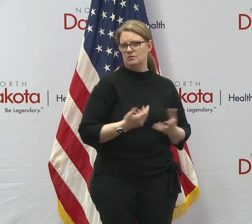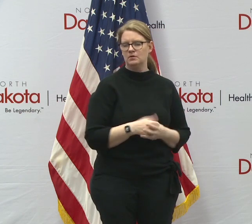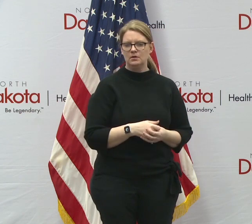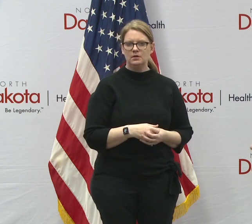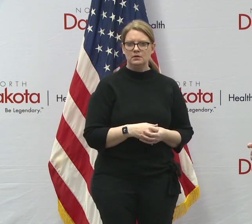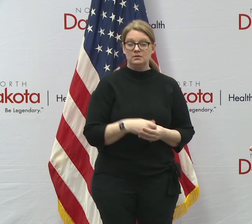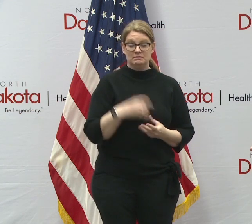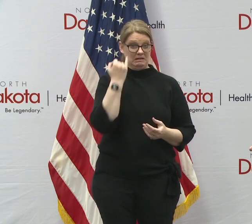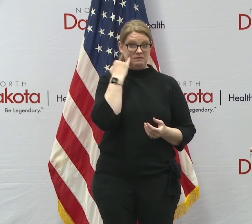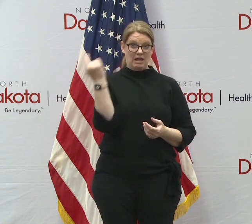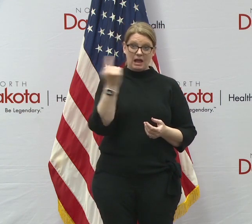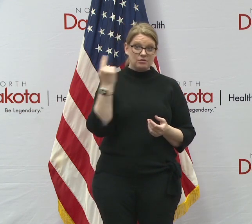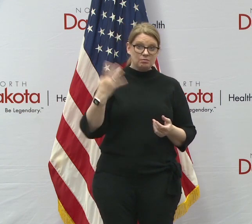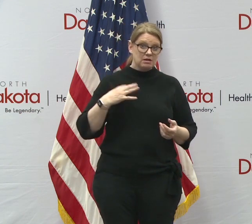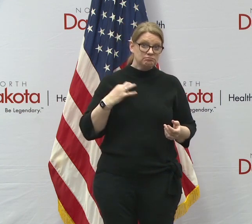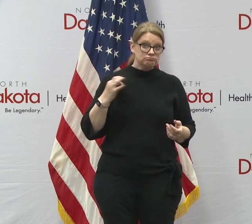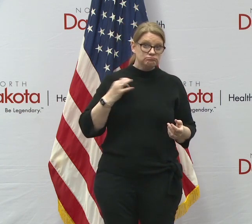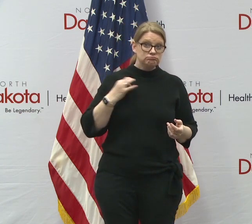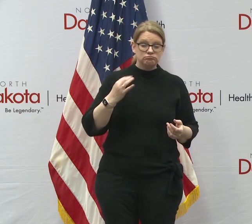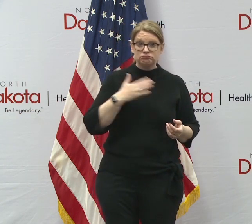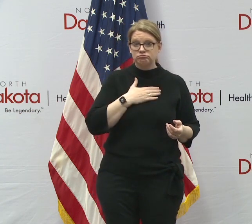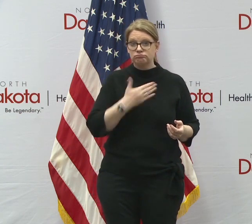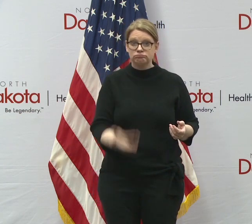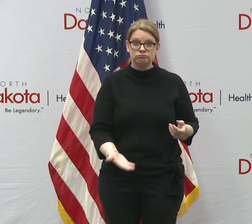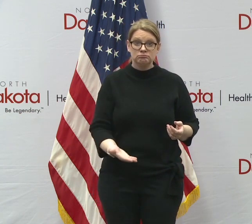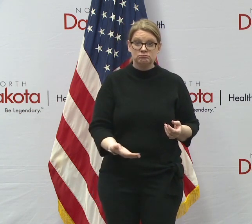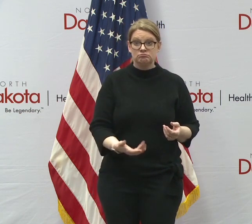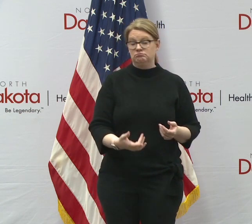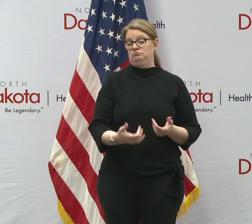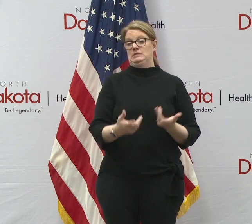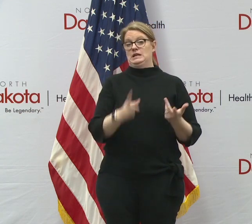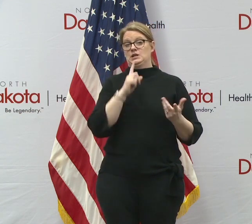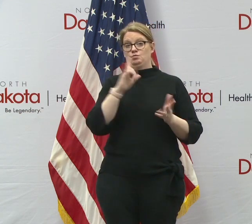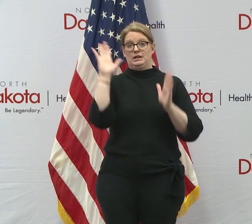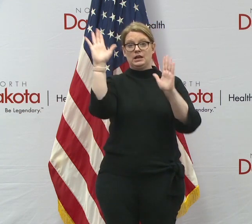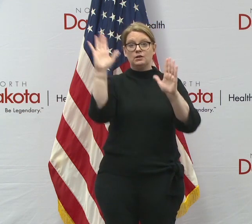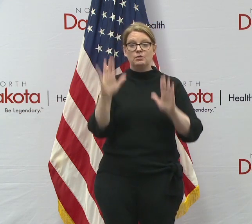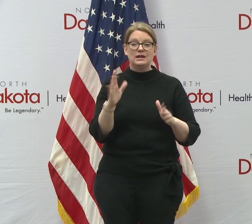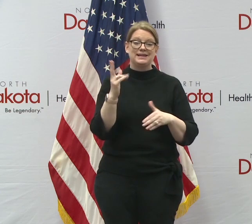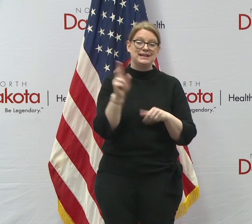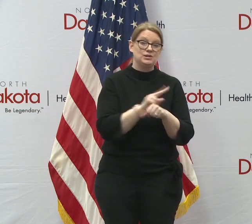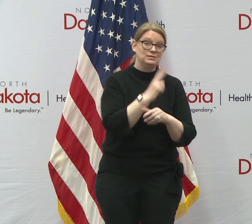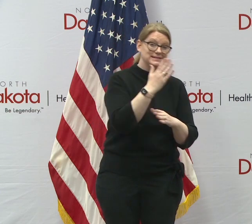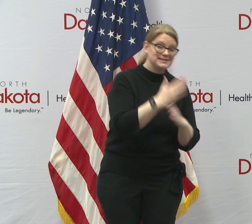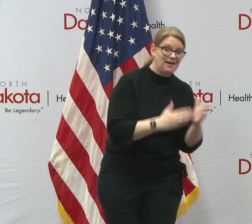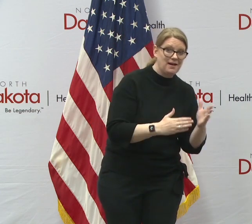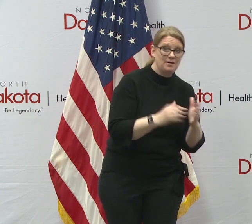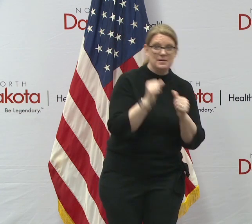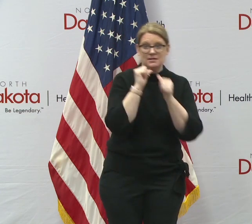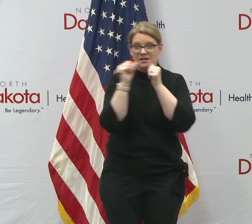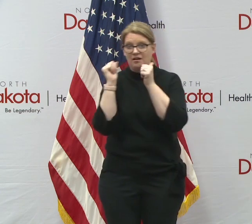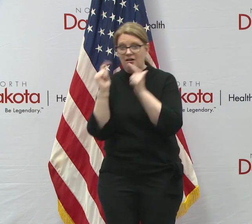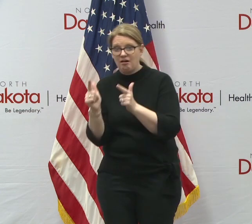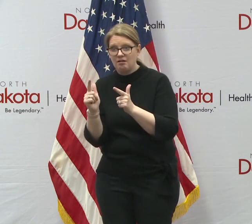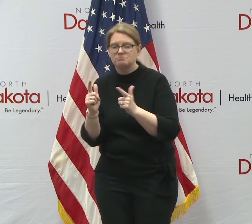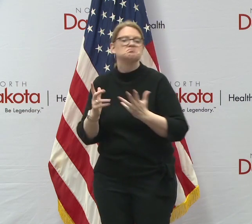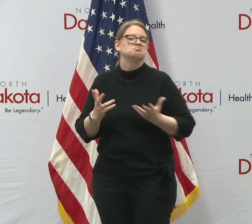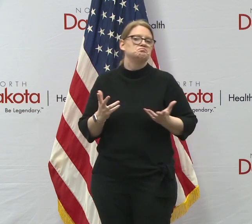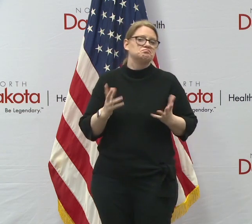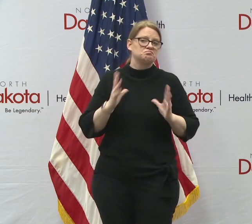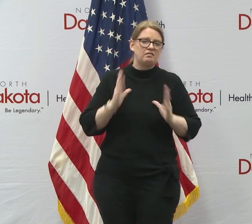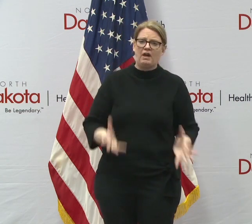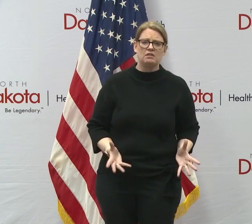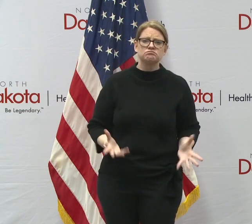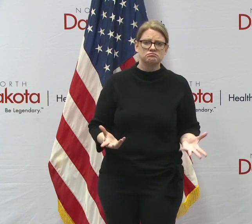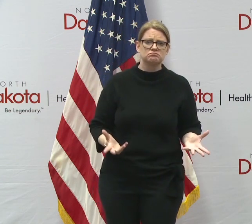if everybody volunteers and everybody steps up, and that's great, and then we use some of them but not all of them, that's fantastic. But